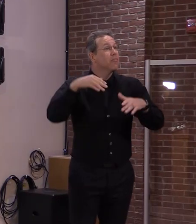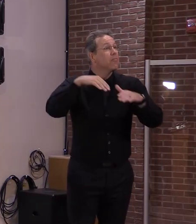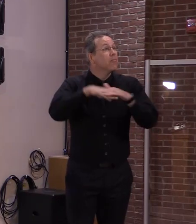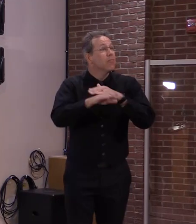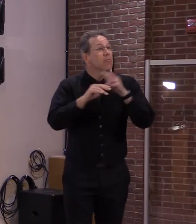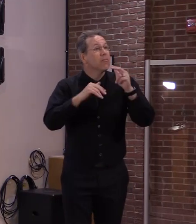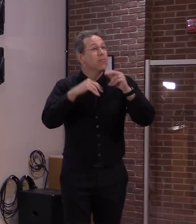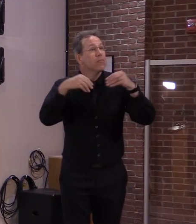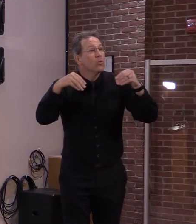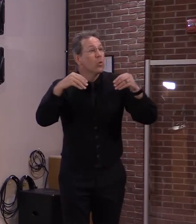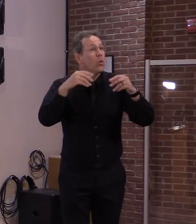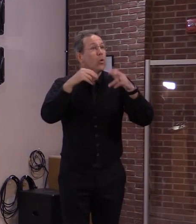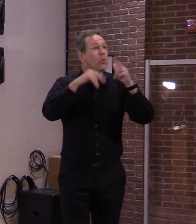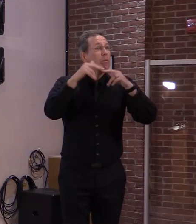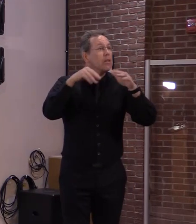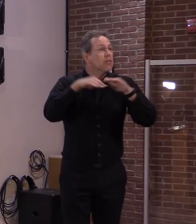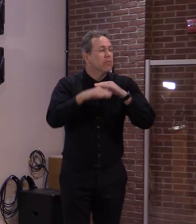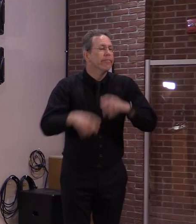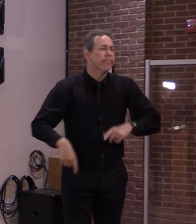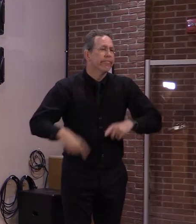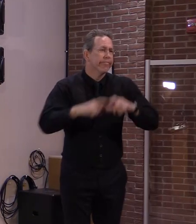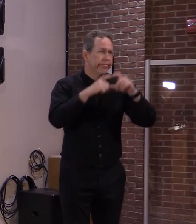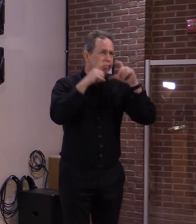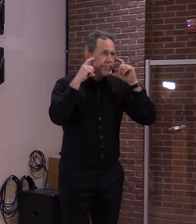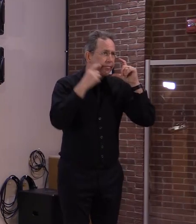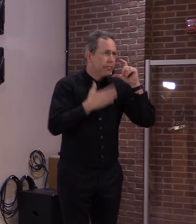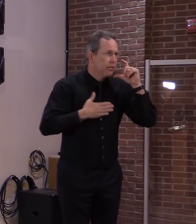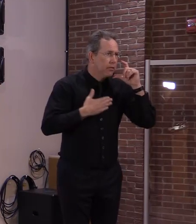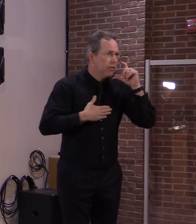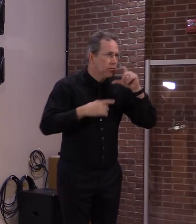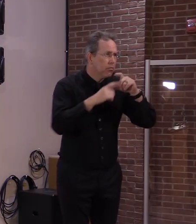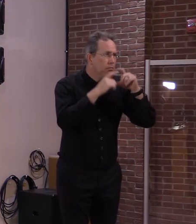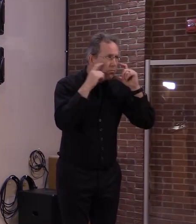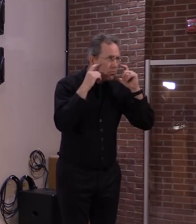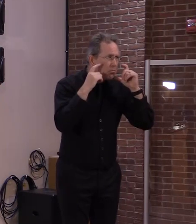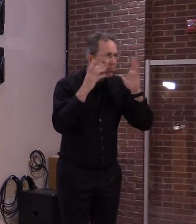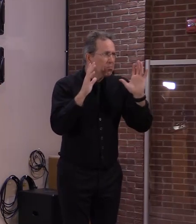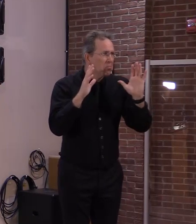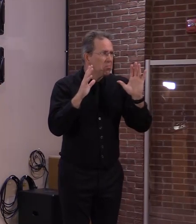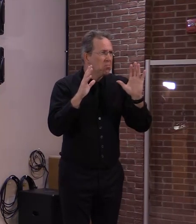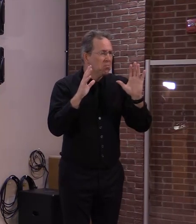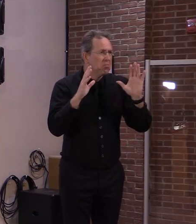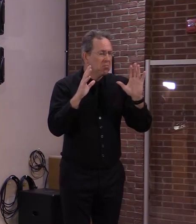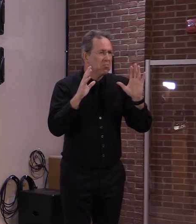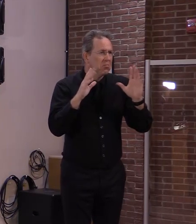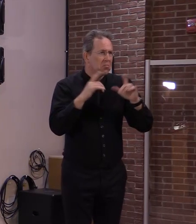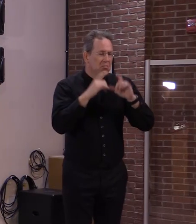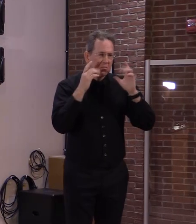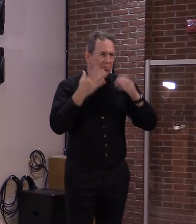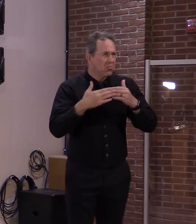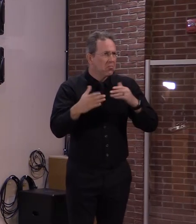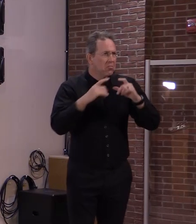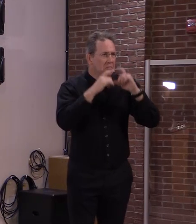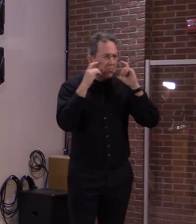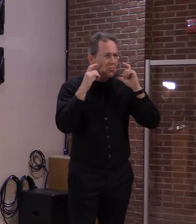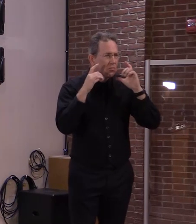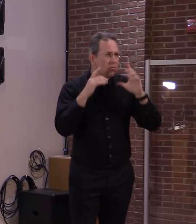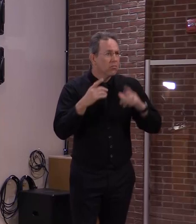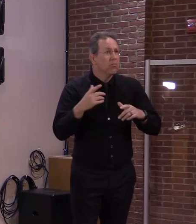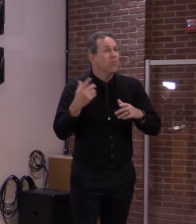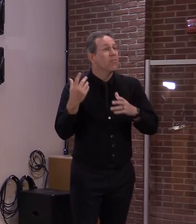So we'll discuss that further. Nothing has been confirmed on that, but we'll have those